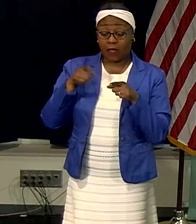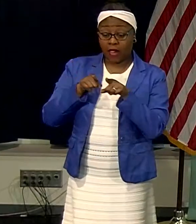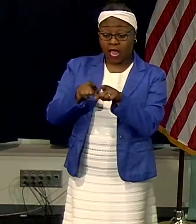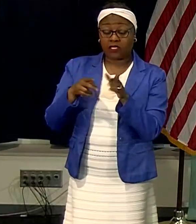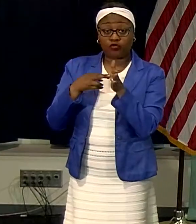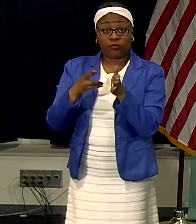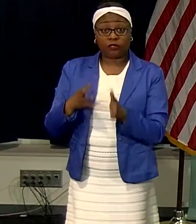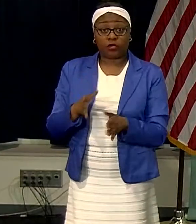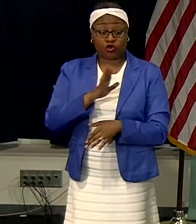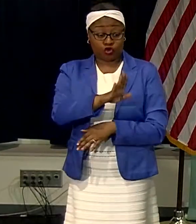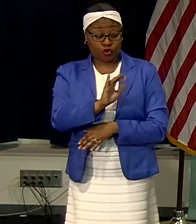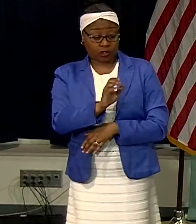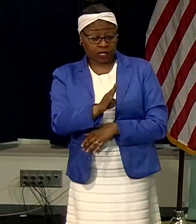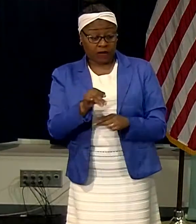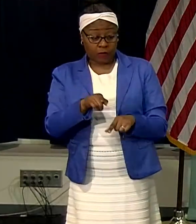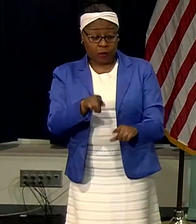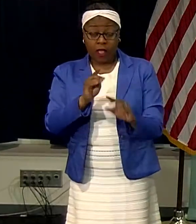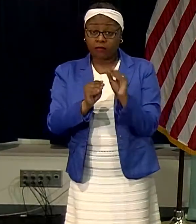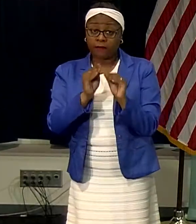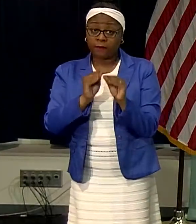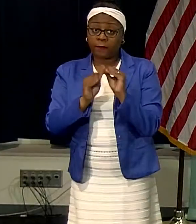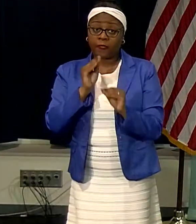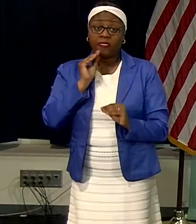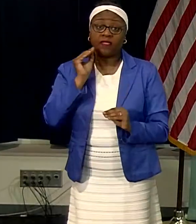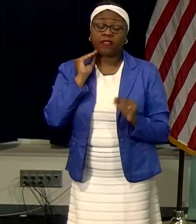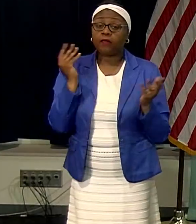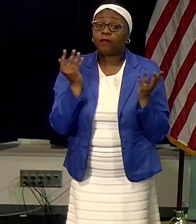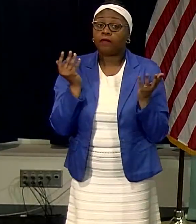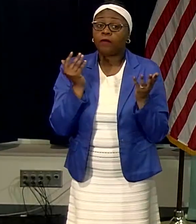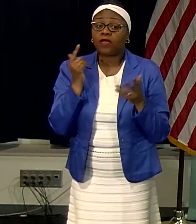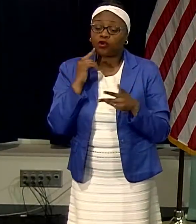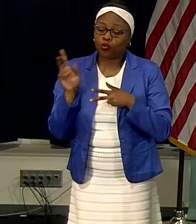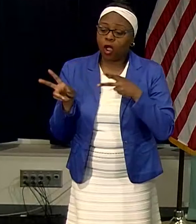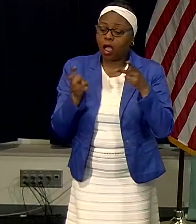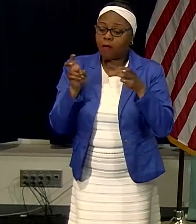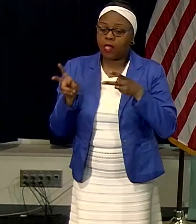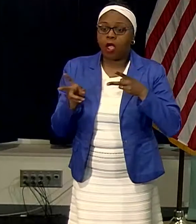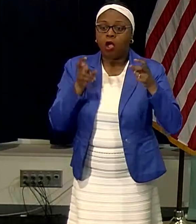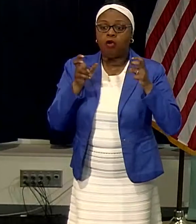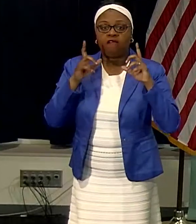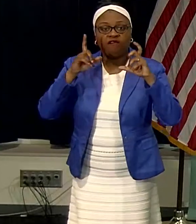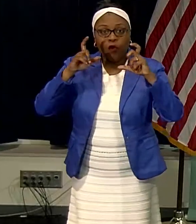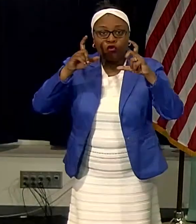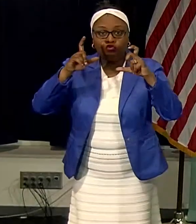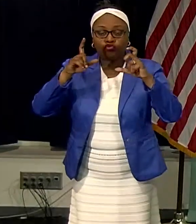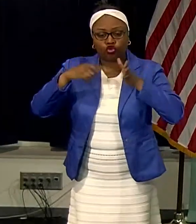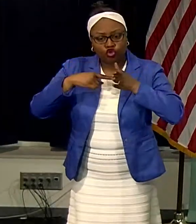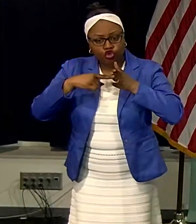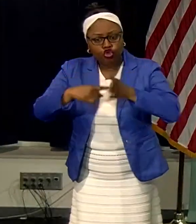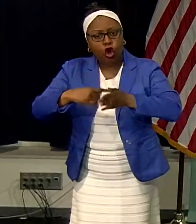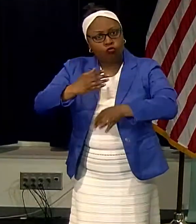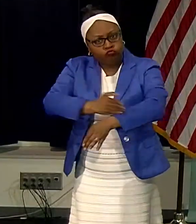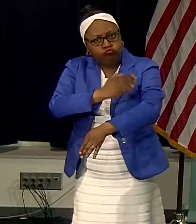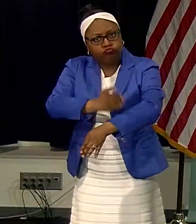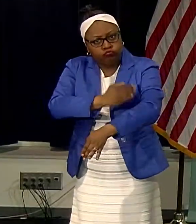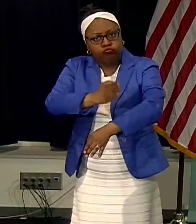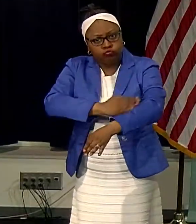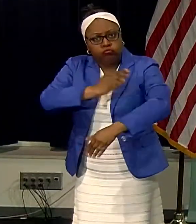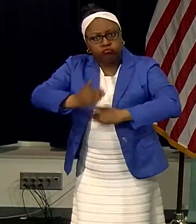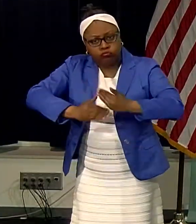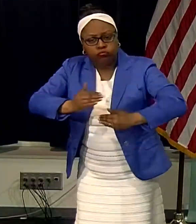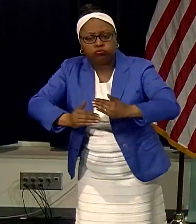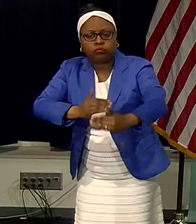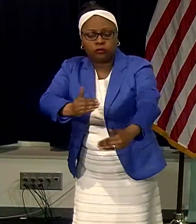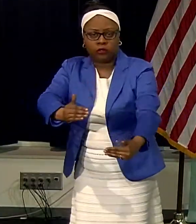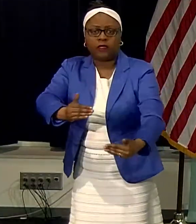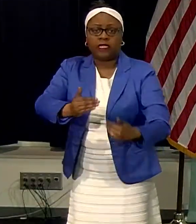job while you're doing these repairs to the home is to upload photos to show them your progress that you're making with the home. And